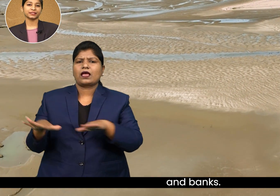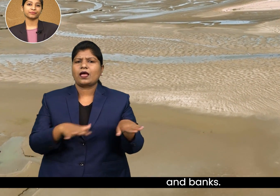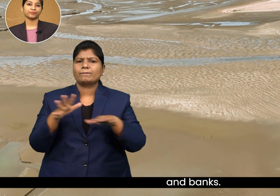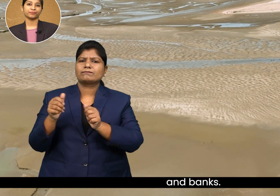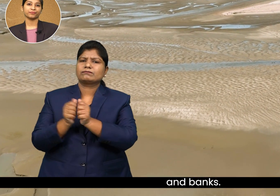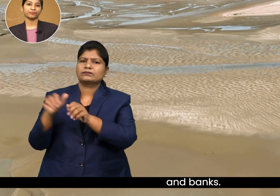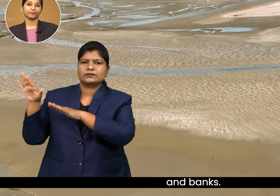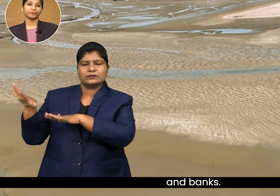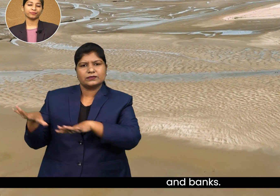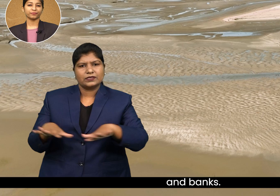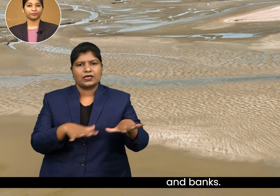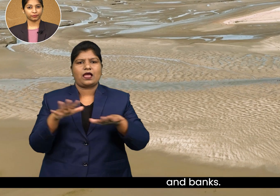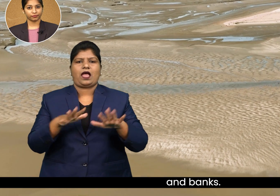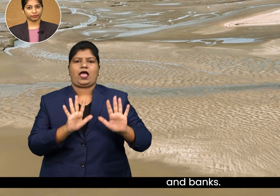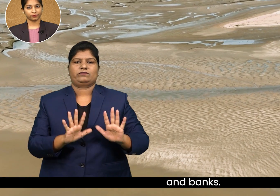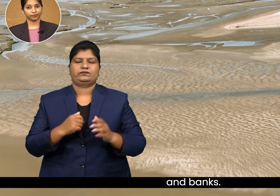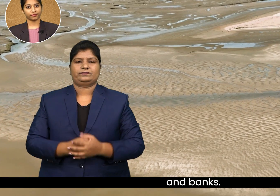banks.